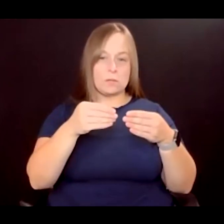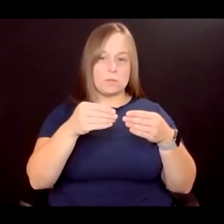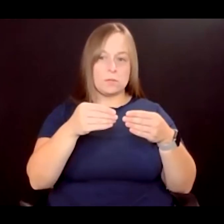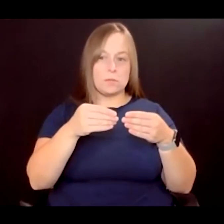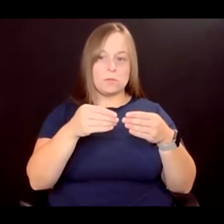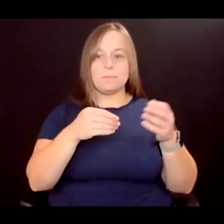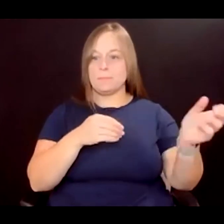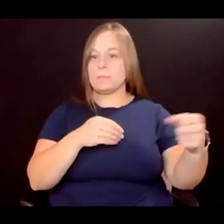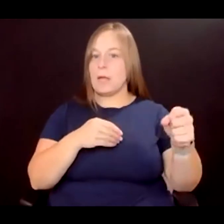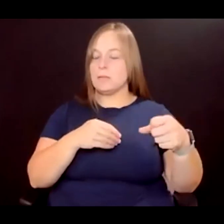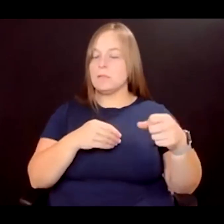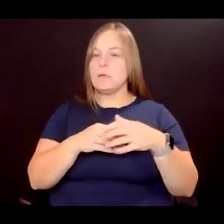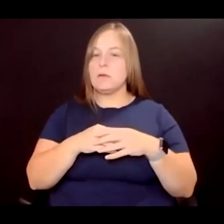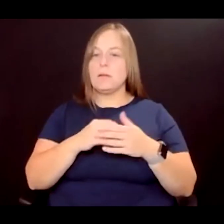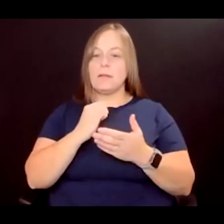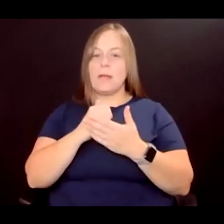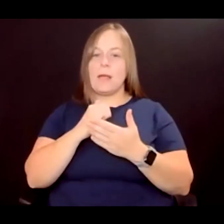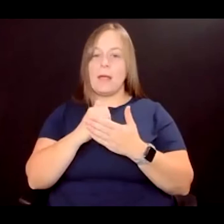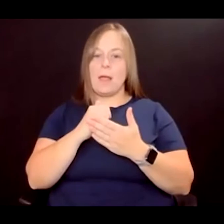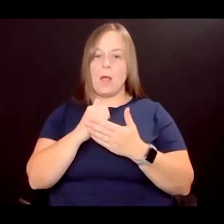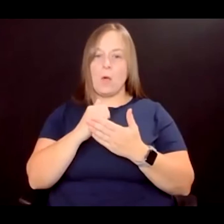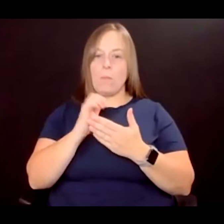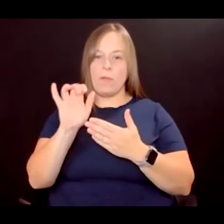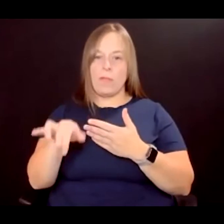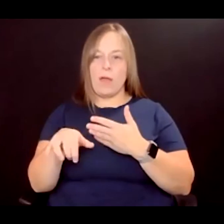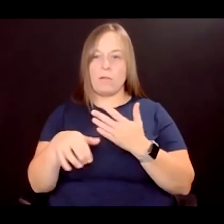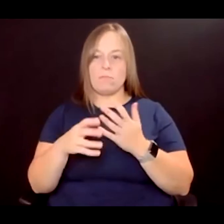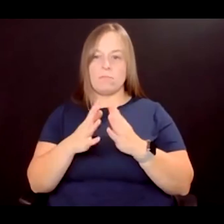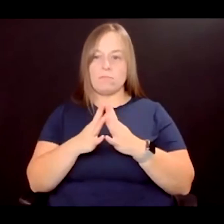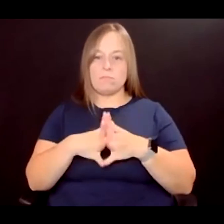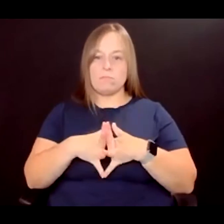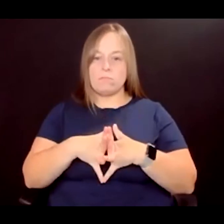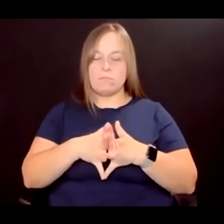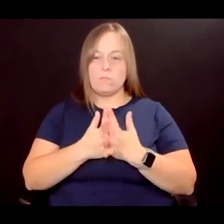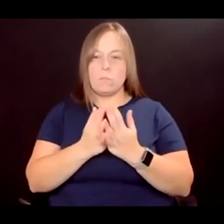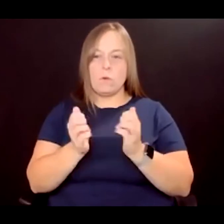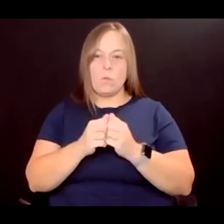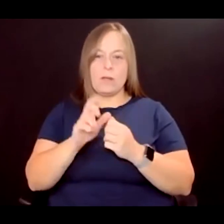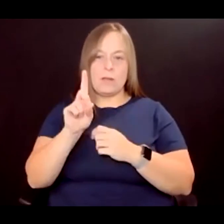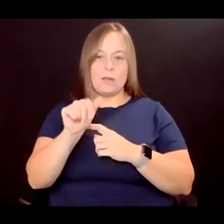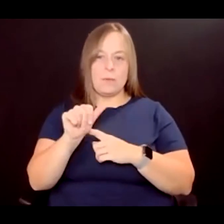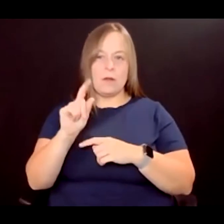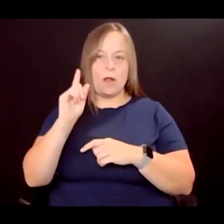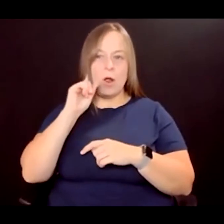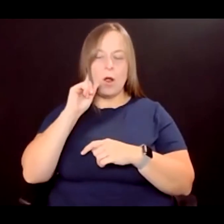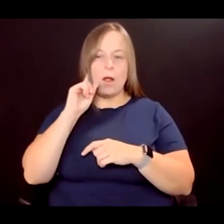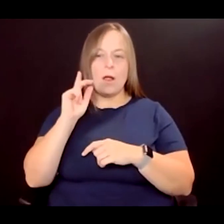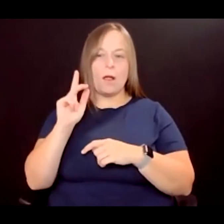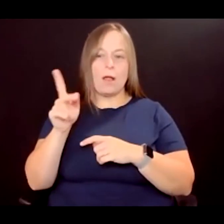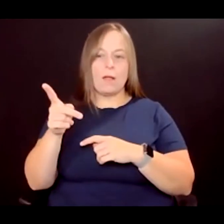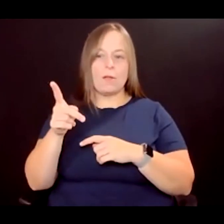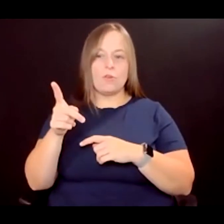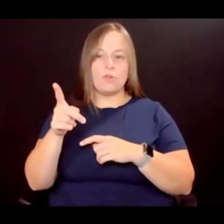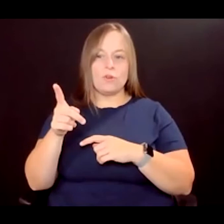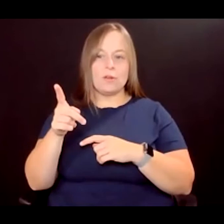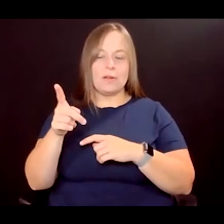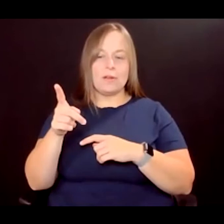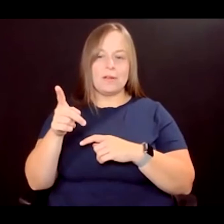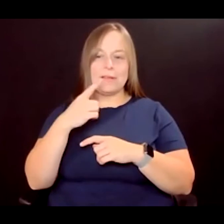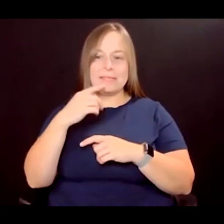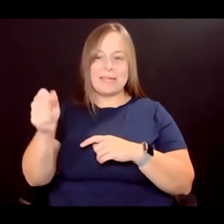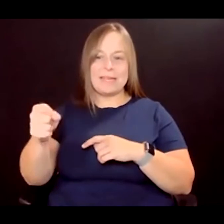like everyone else with my wheelchair using partner. Great question. Yeah, so we are, make sure I got this.